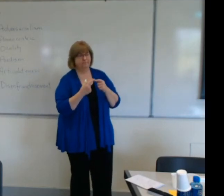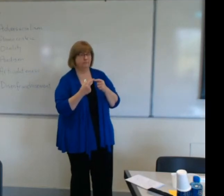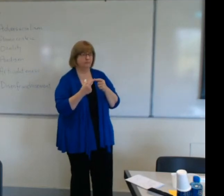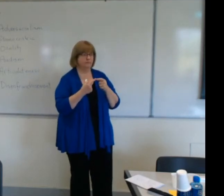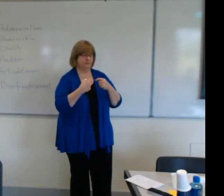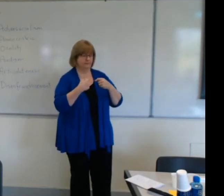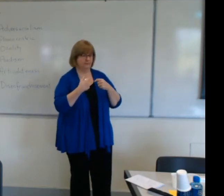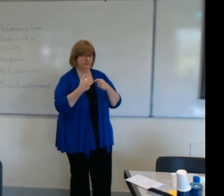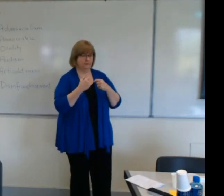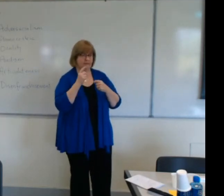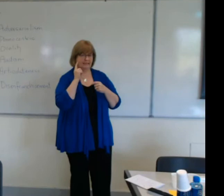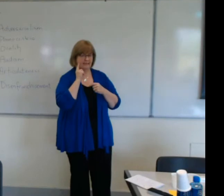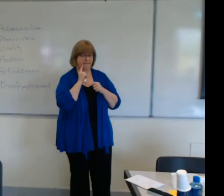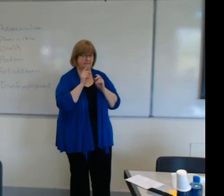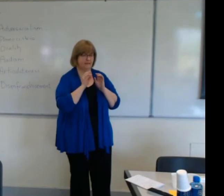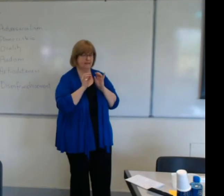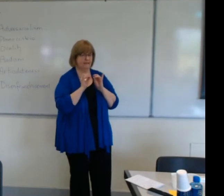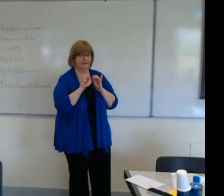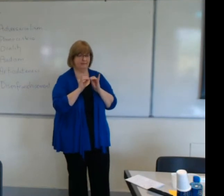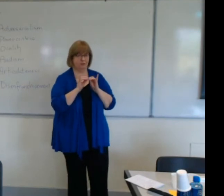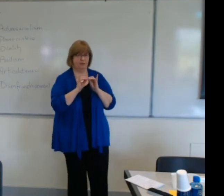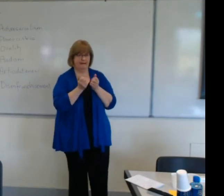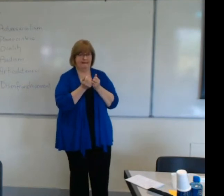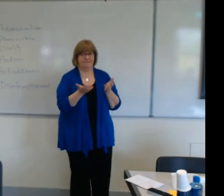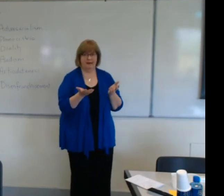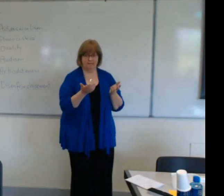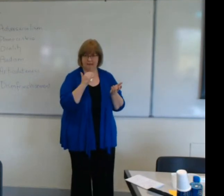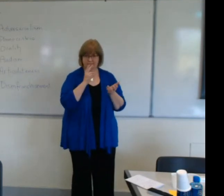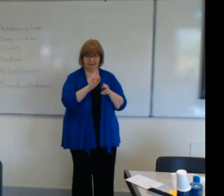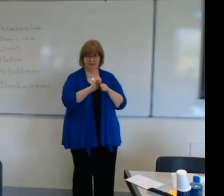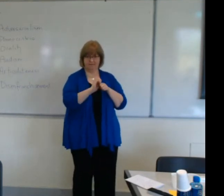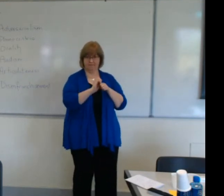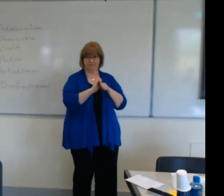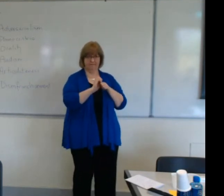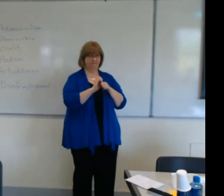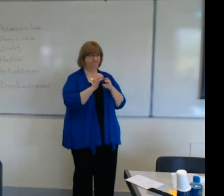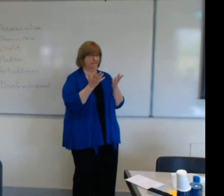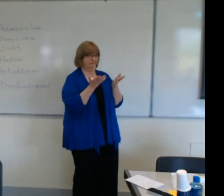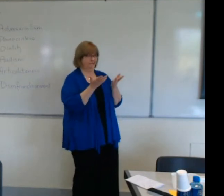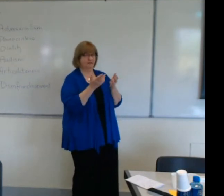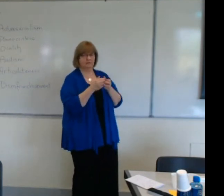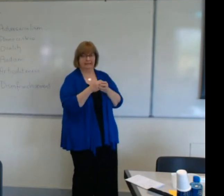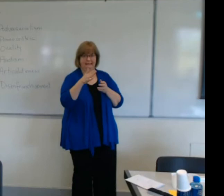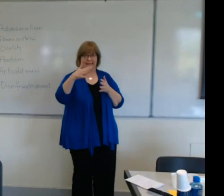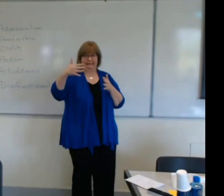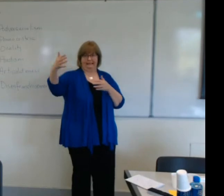Now, it may not always be as a deaf interpreter, we may not have availability.